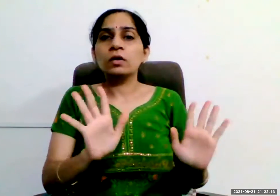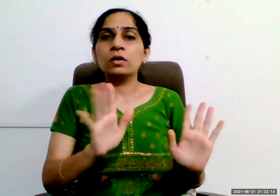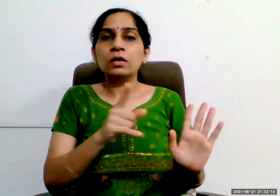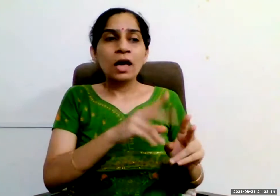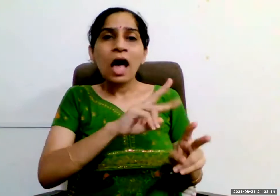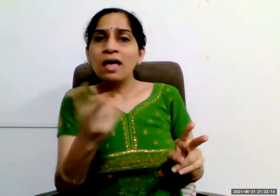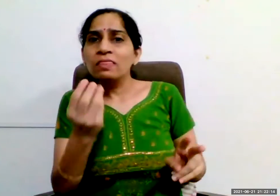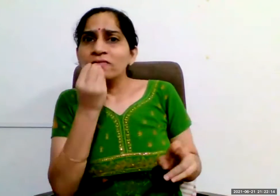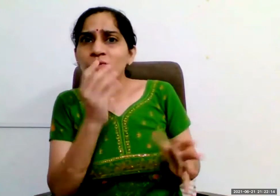available,